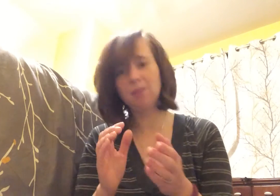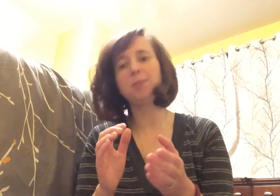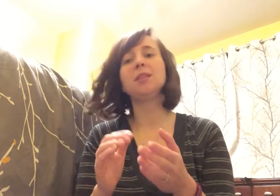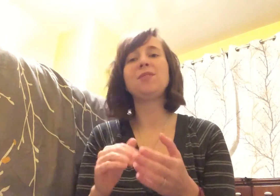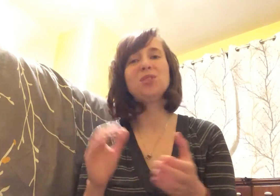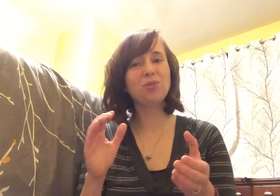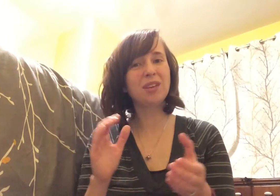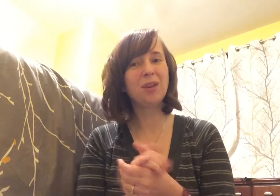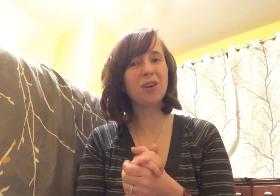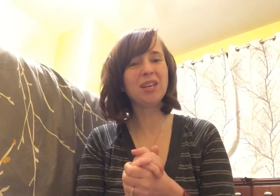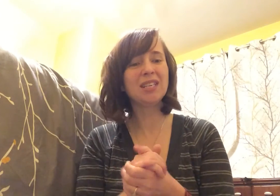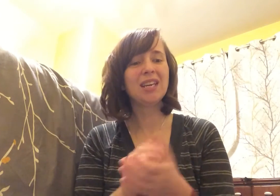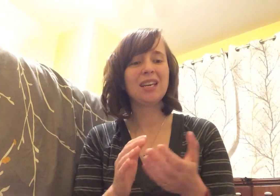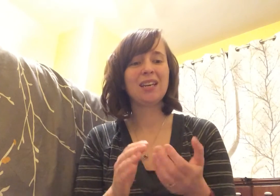Sometimes if you do get married,